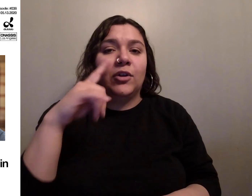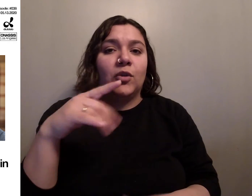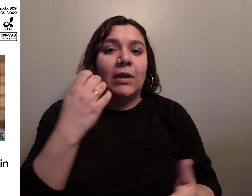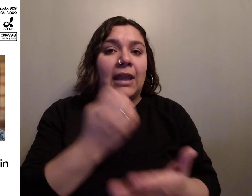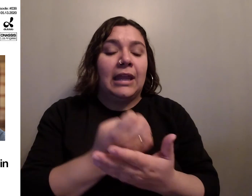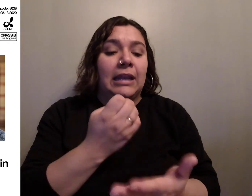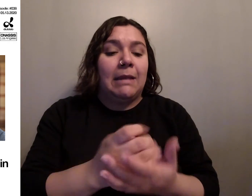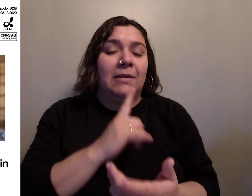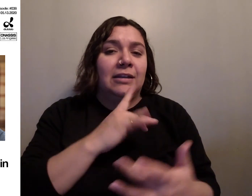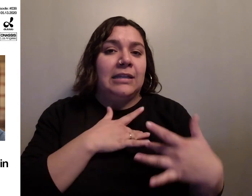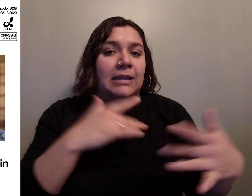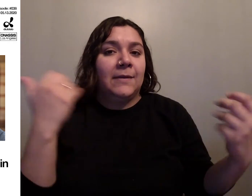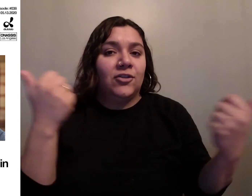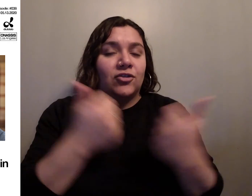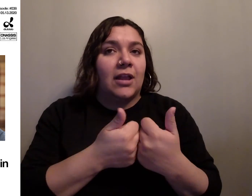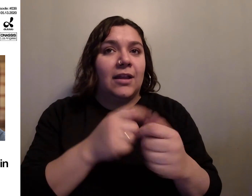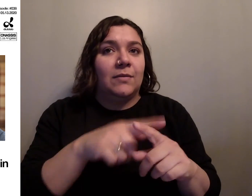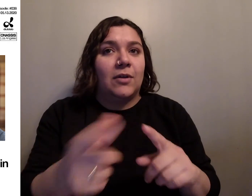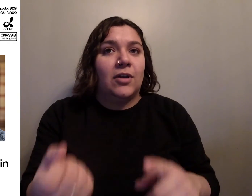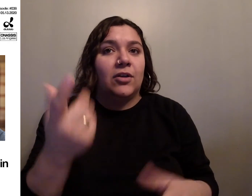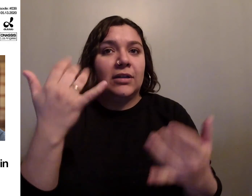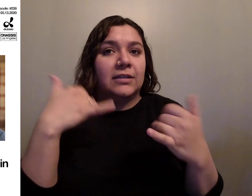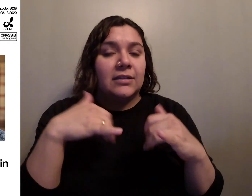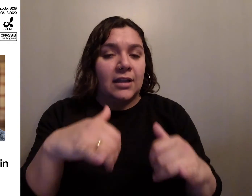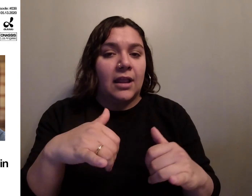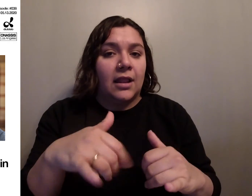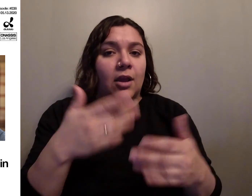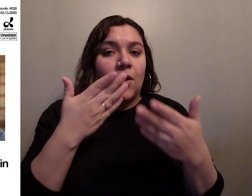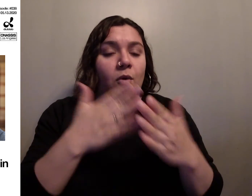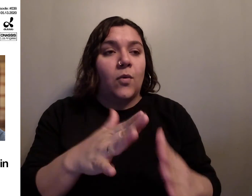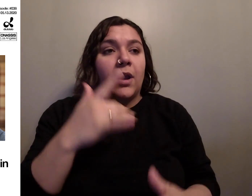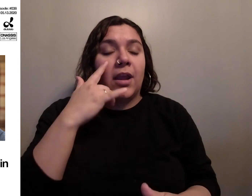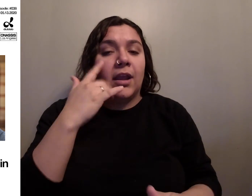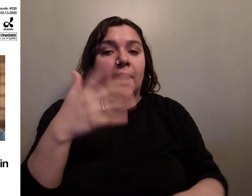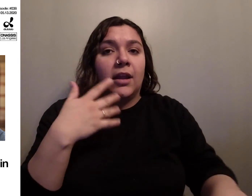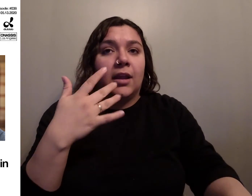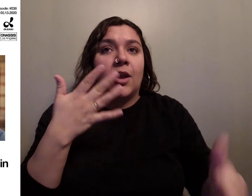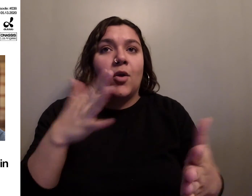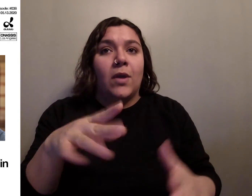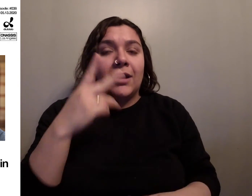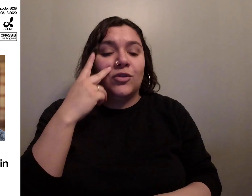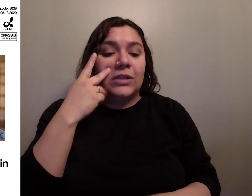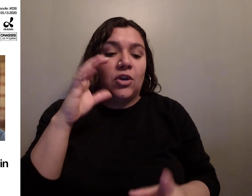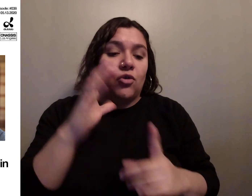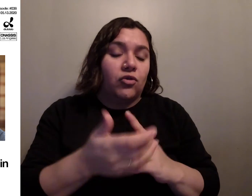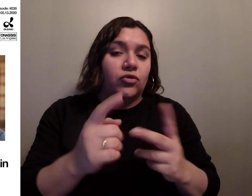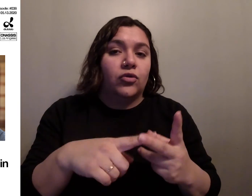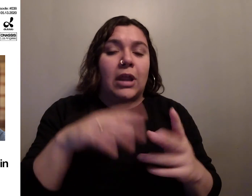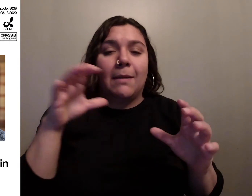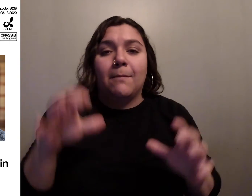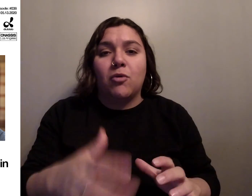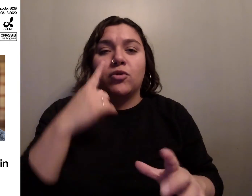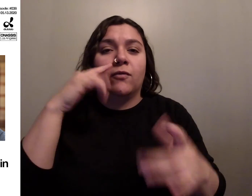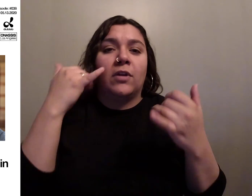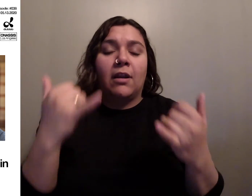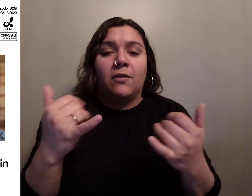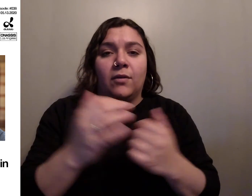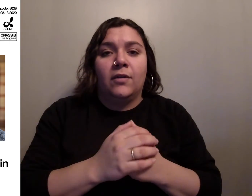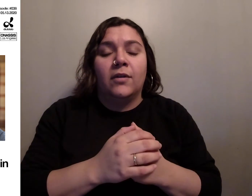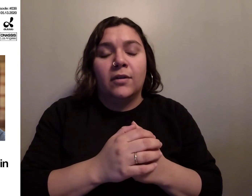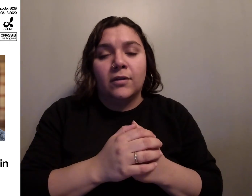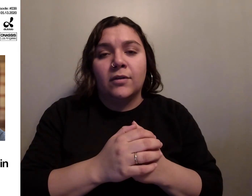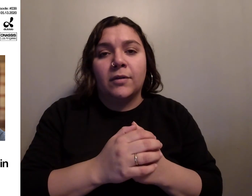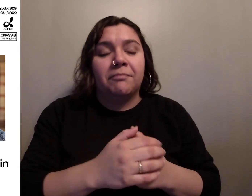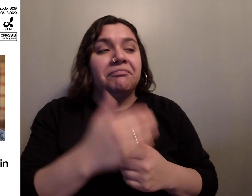hold for you. Economically, it's very challenging, but it's still the way you keep culture